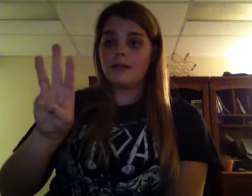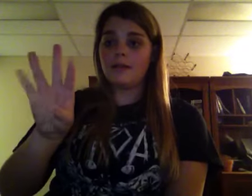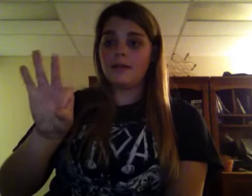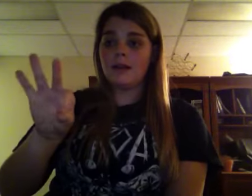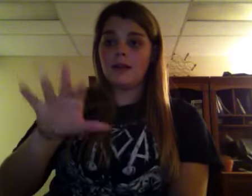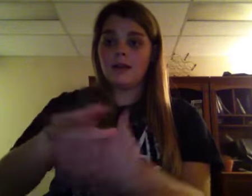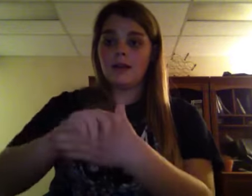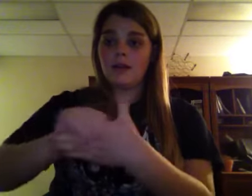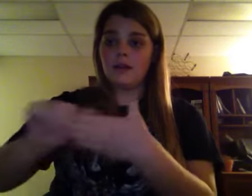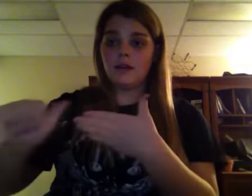$269.